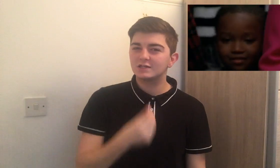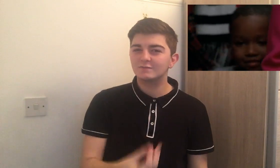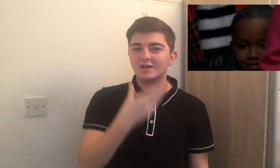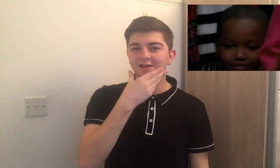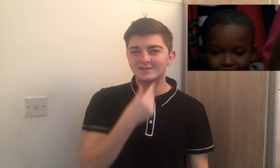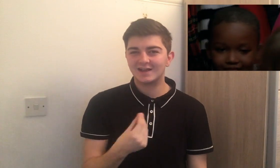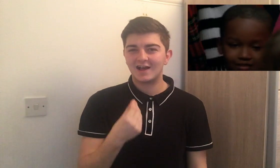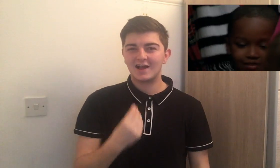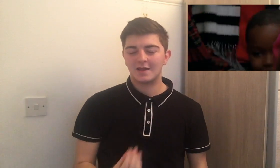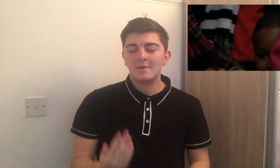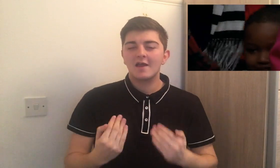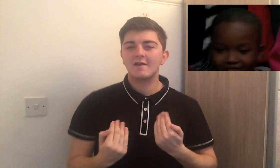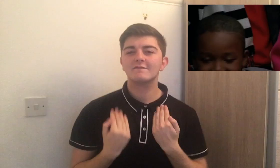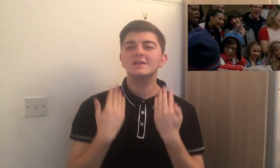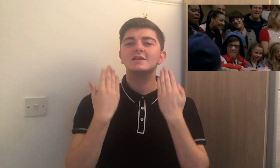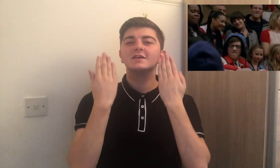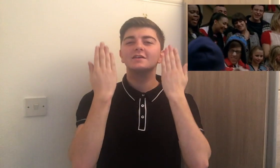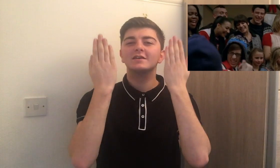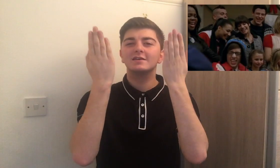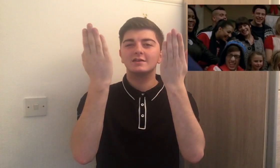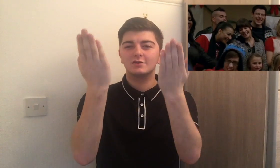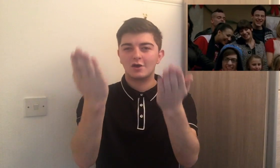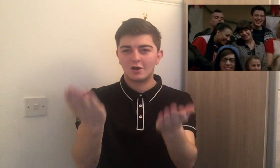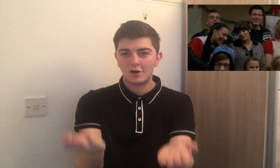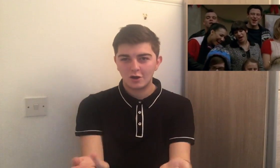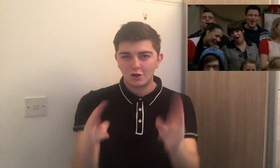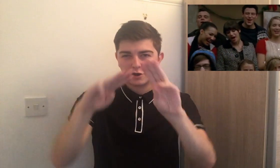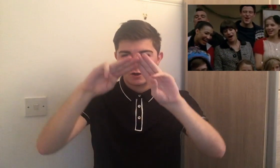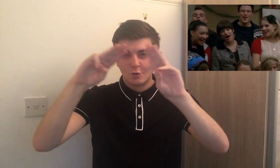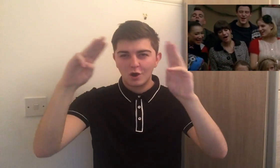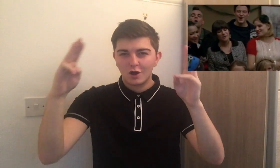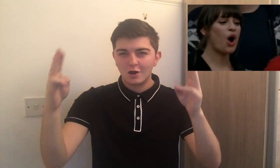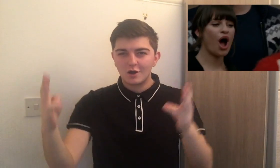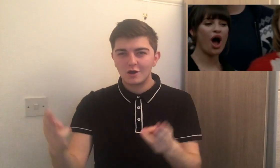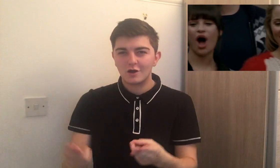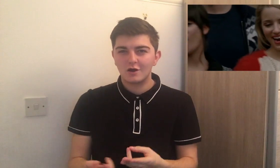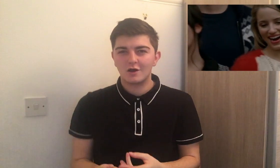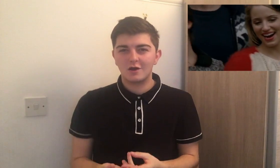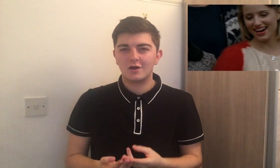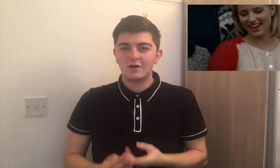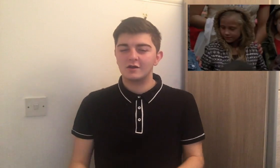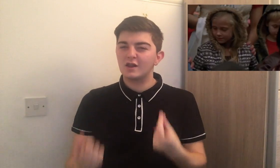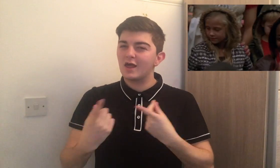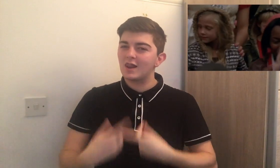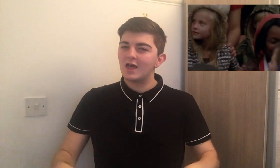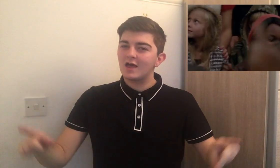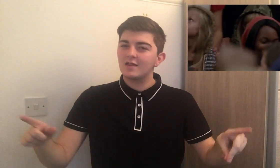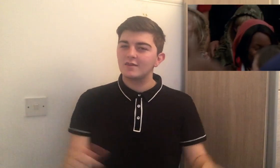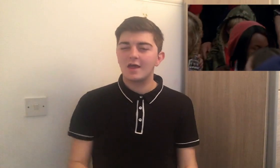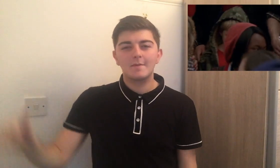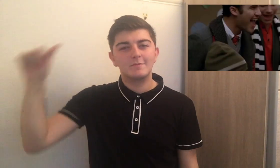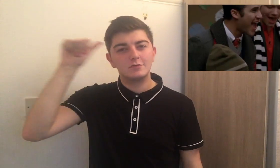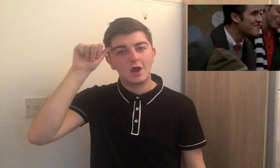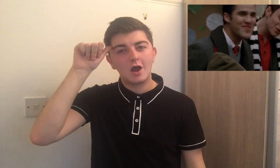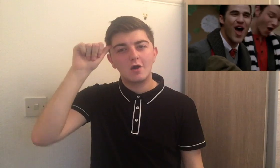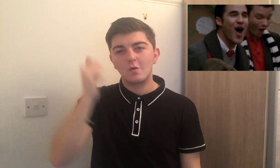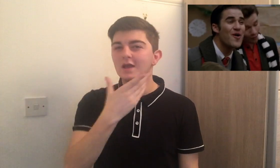Christmas time And feed the world Let them know